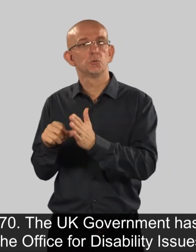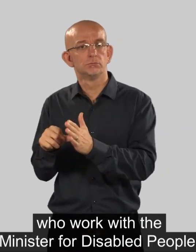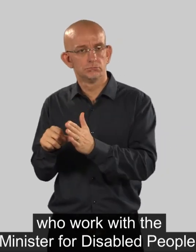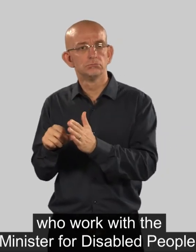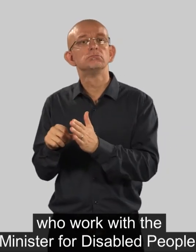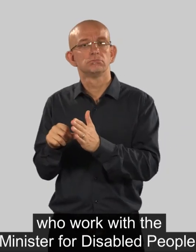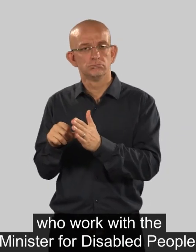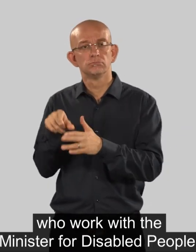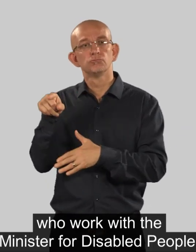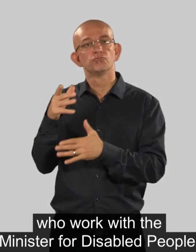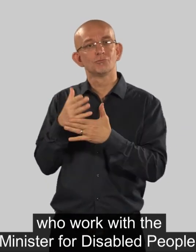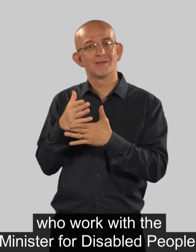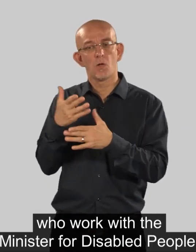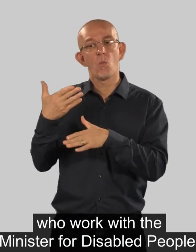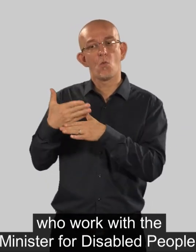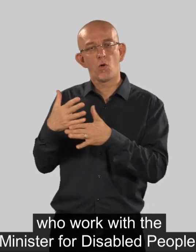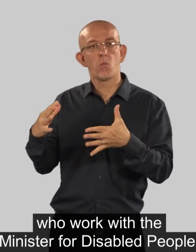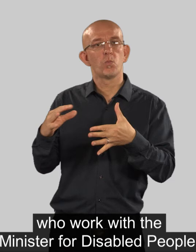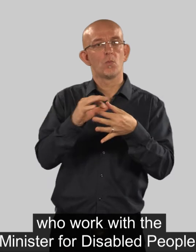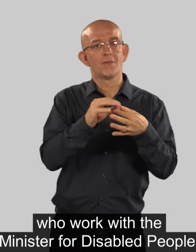for Disabled People.